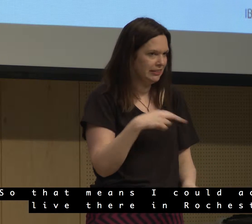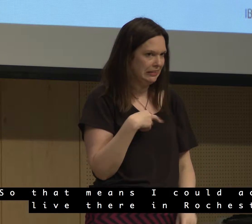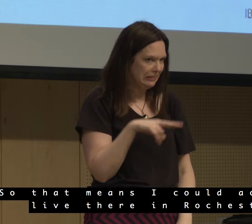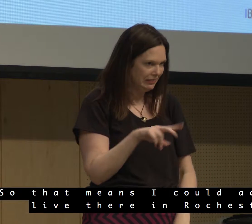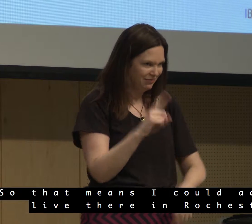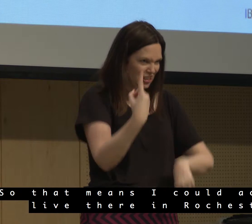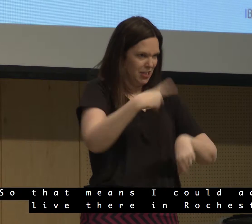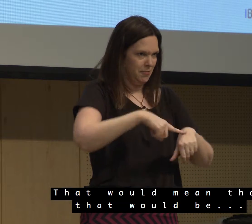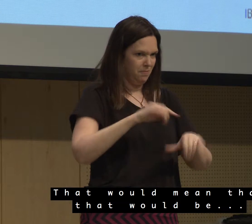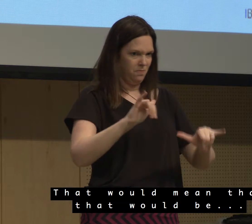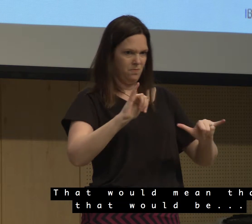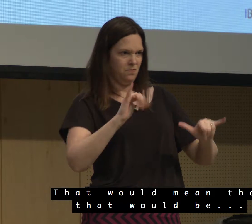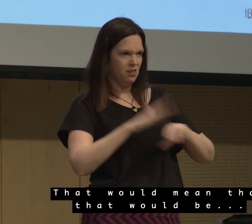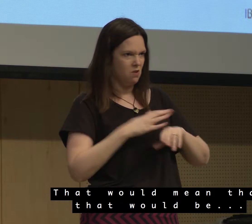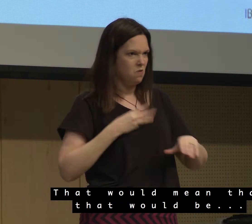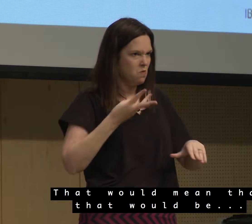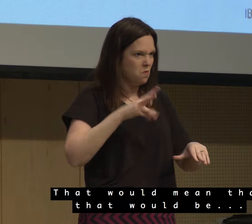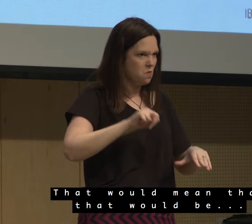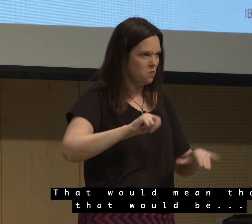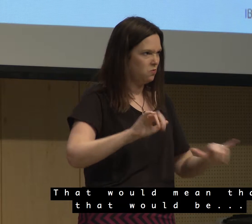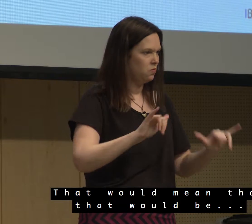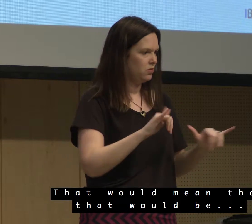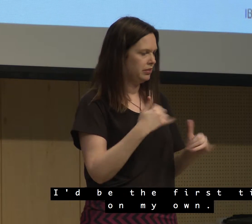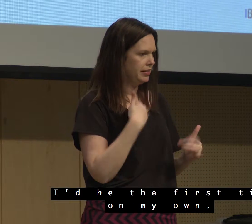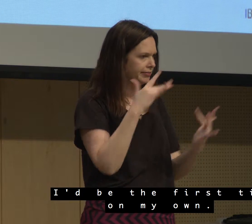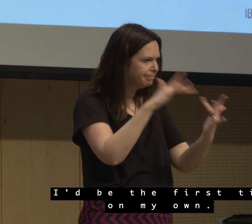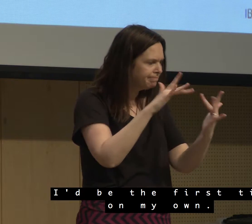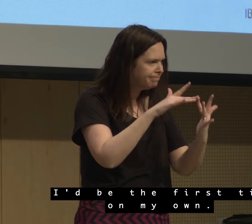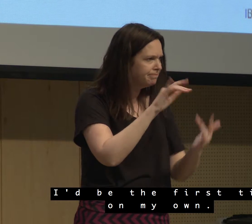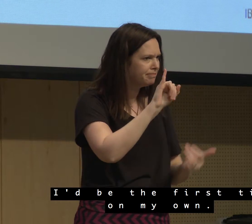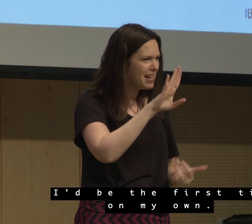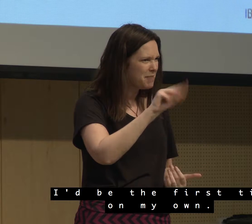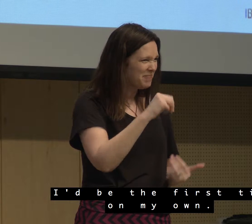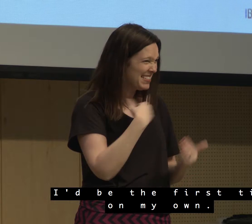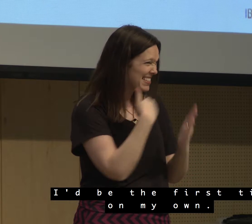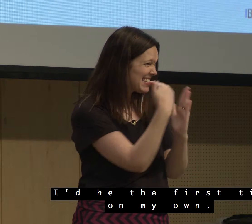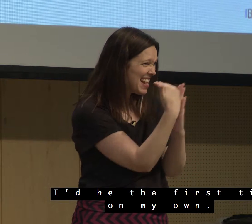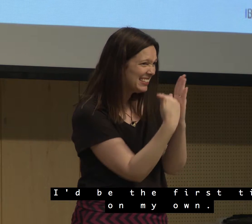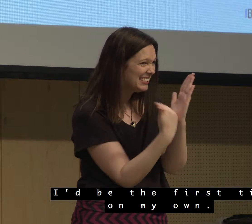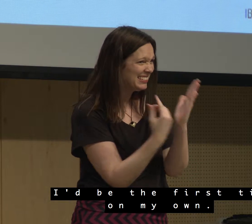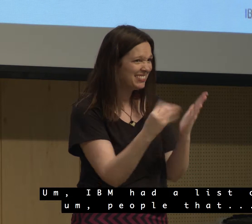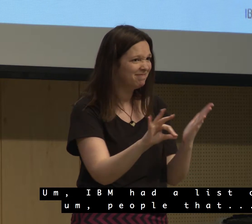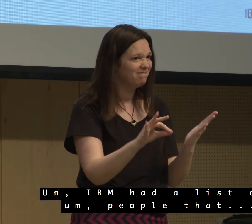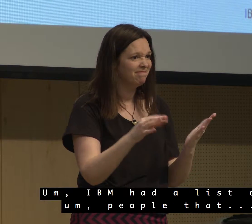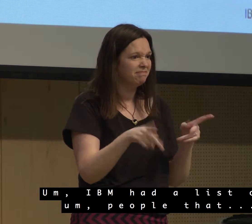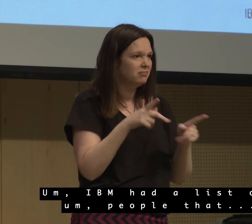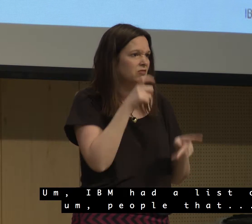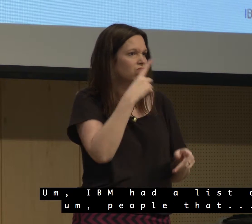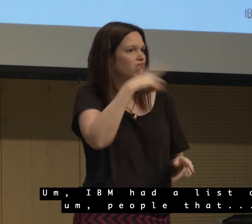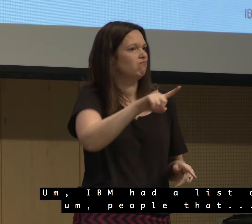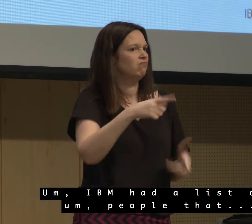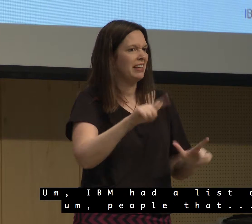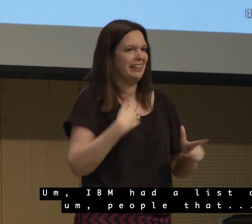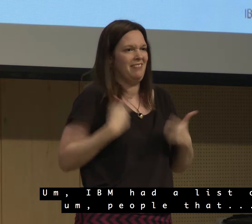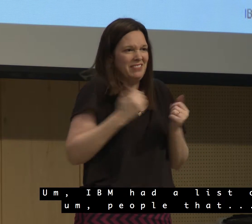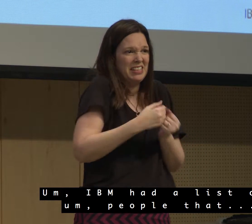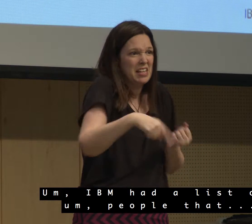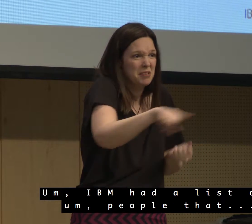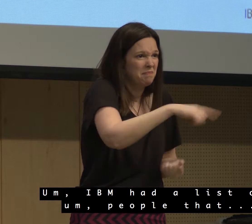there in Rochester. That would mean that I'd be the first time on my own. IBM had a list